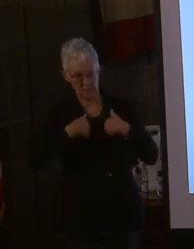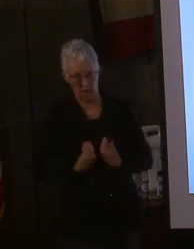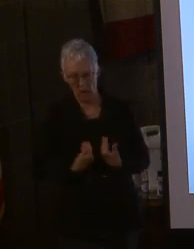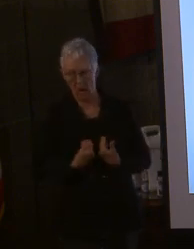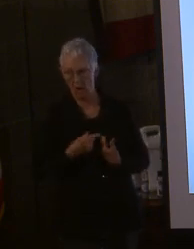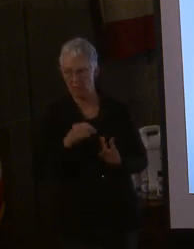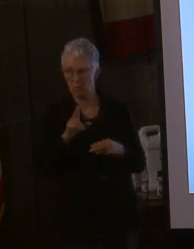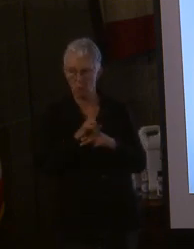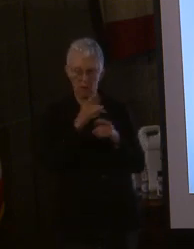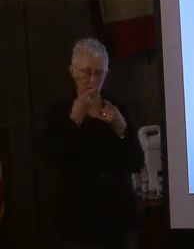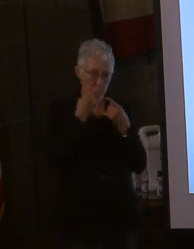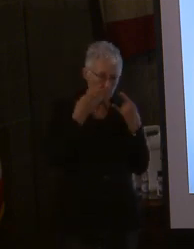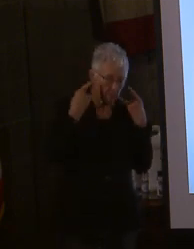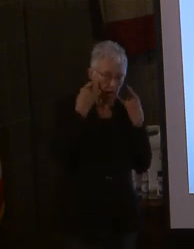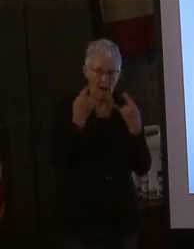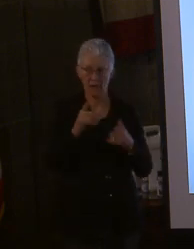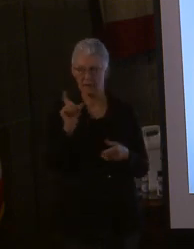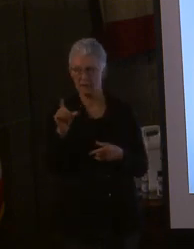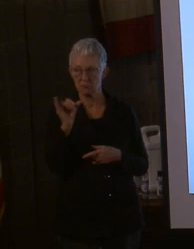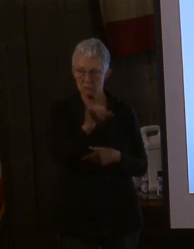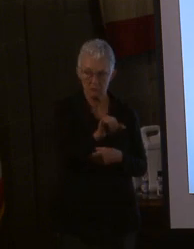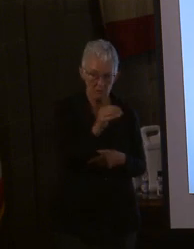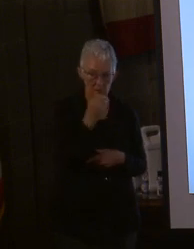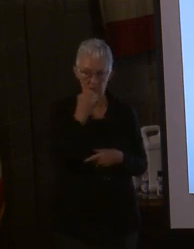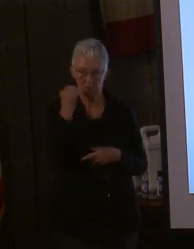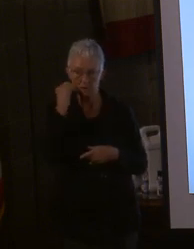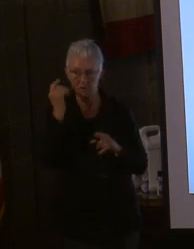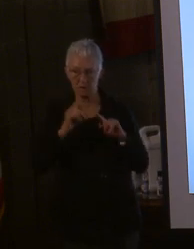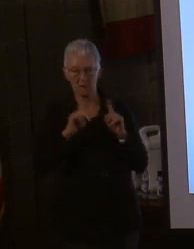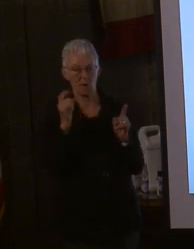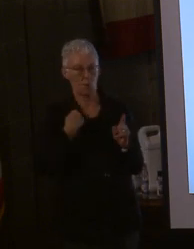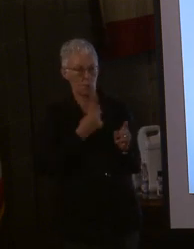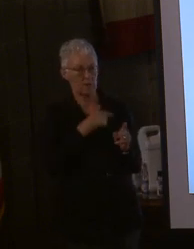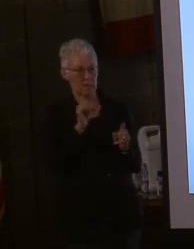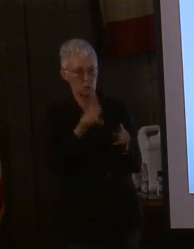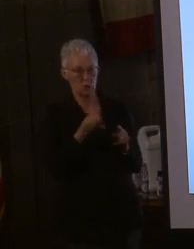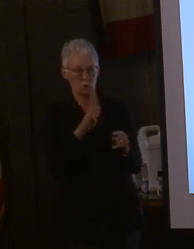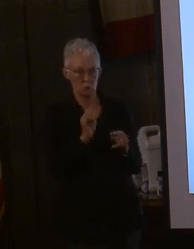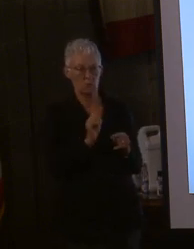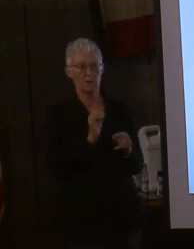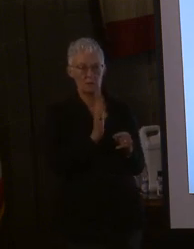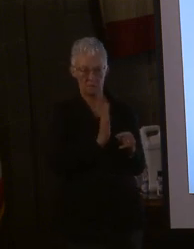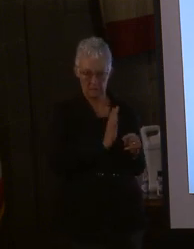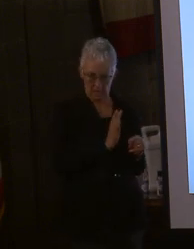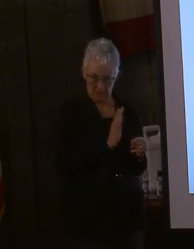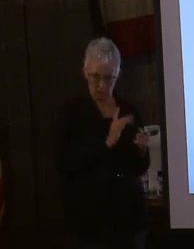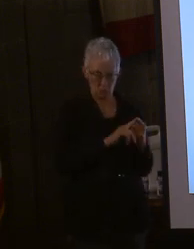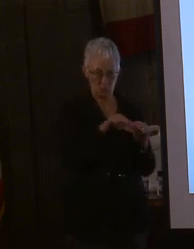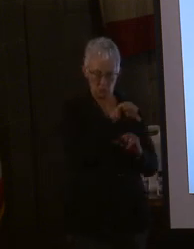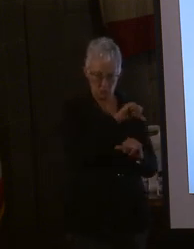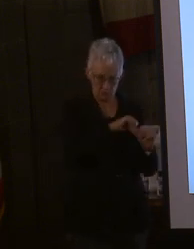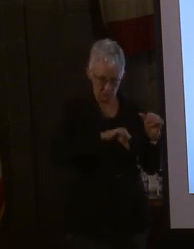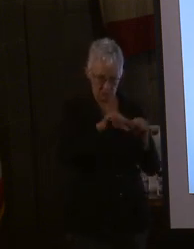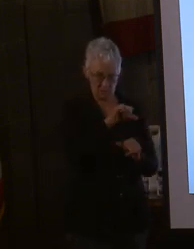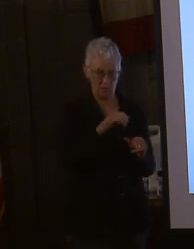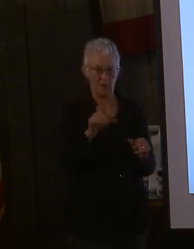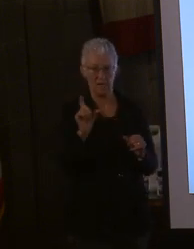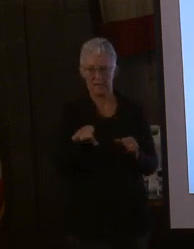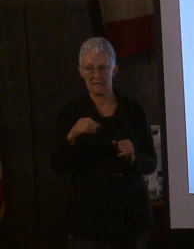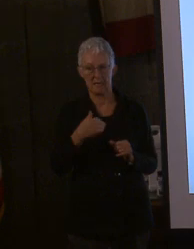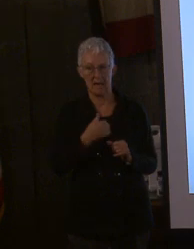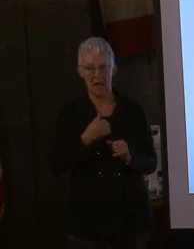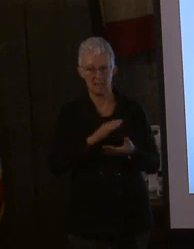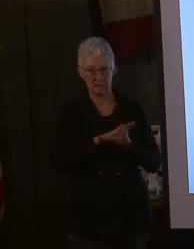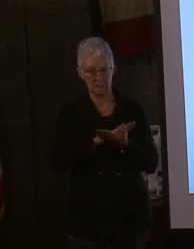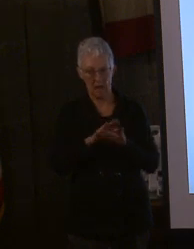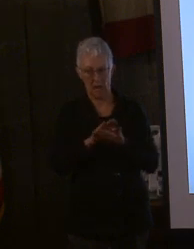short, but we do need to continue to make sure that we're being civil to people when we're having our discussions, that we're having a little